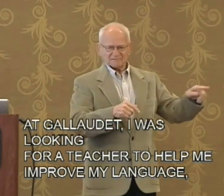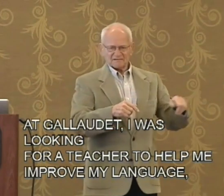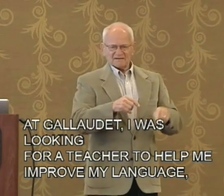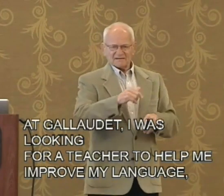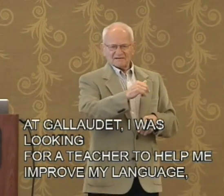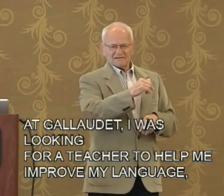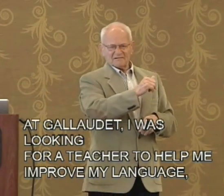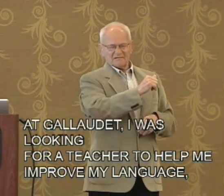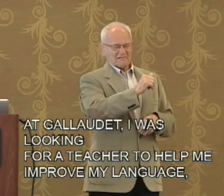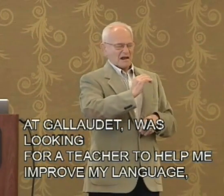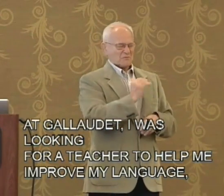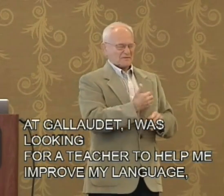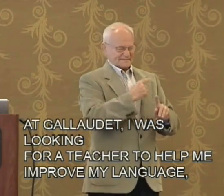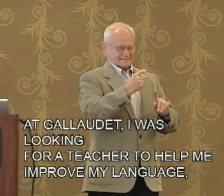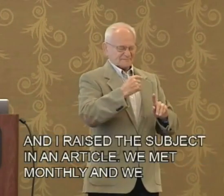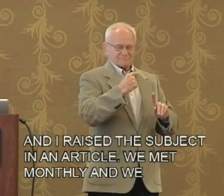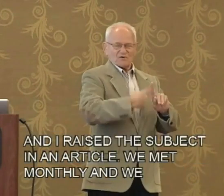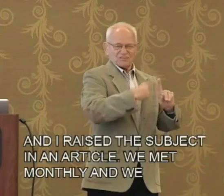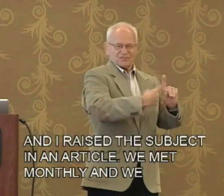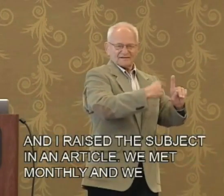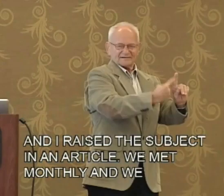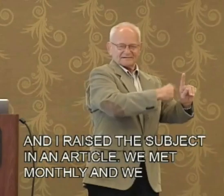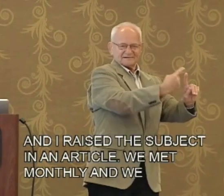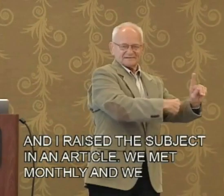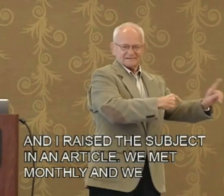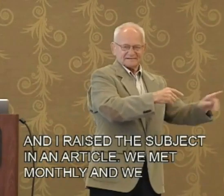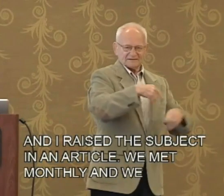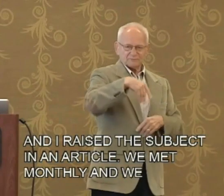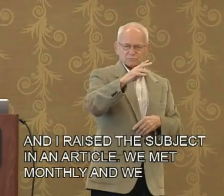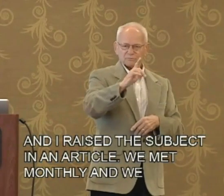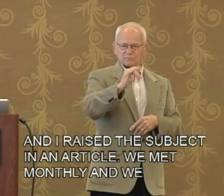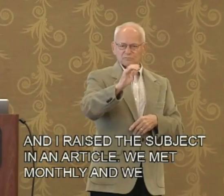And I raised the subject in an article. We met monthly.